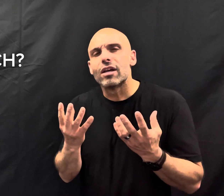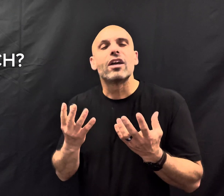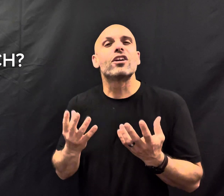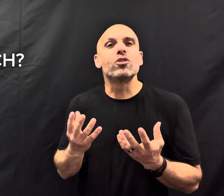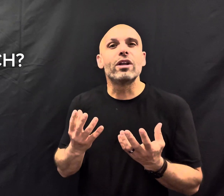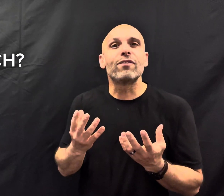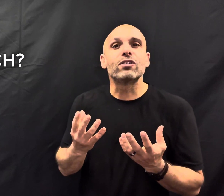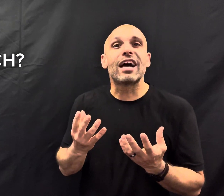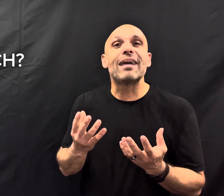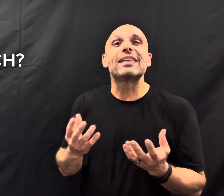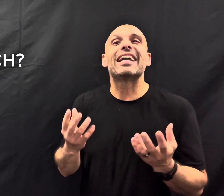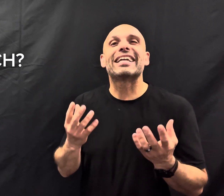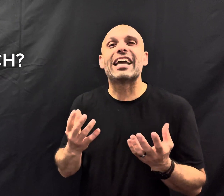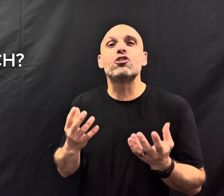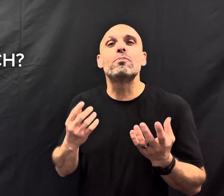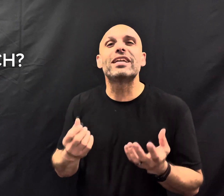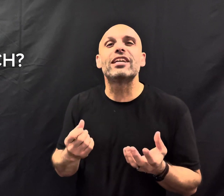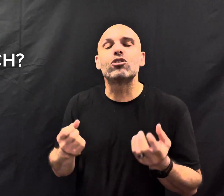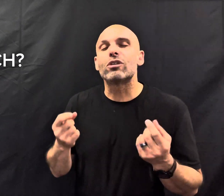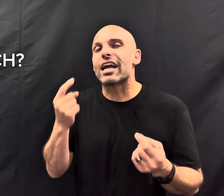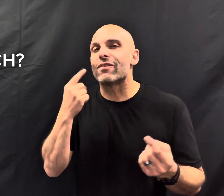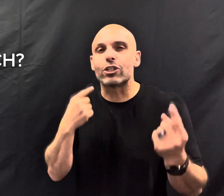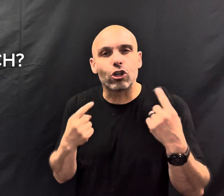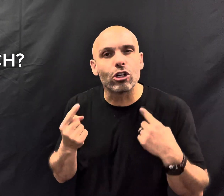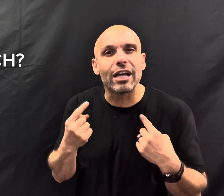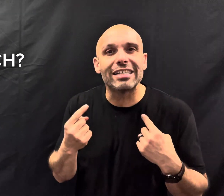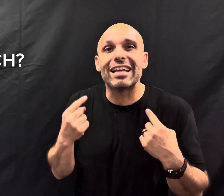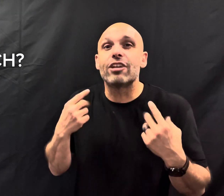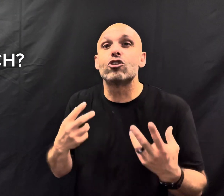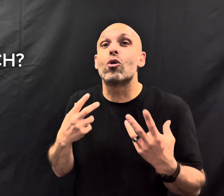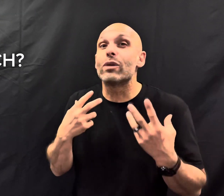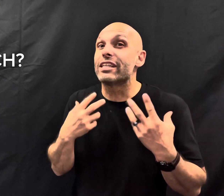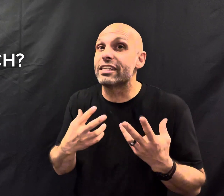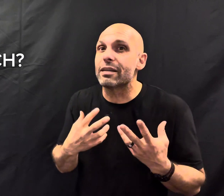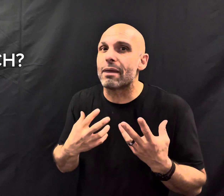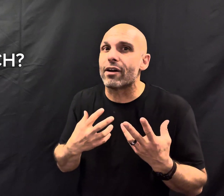You do it a few times, and again, you begin to kind of internalize it, and you don't really think about it.